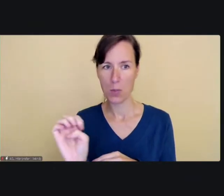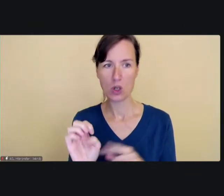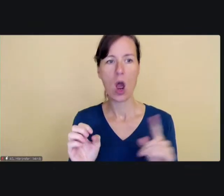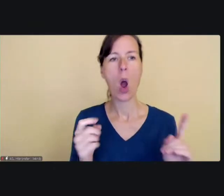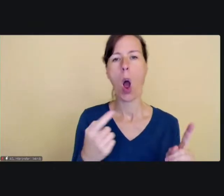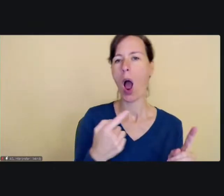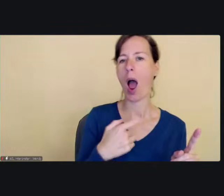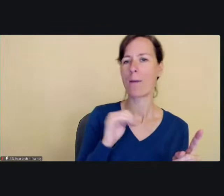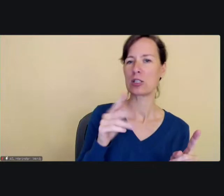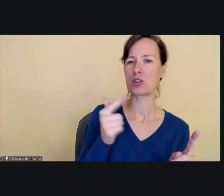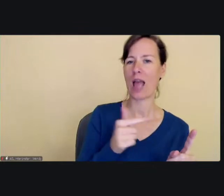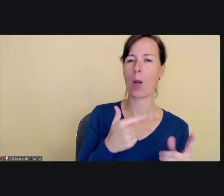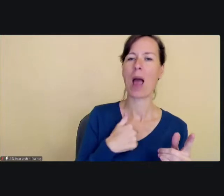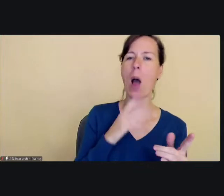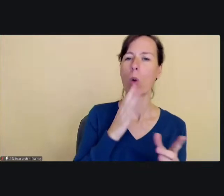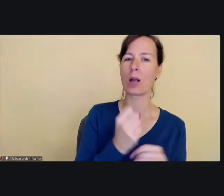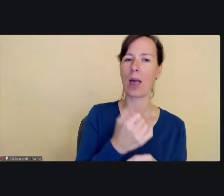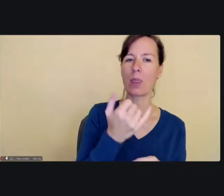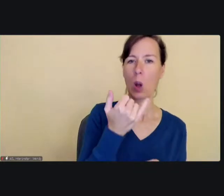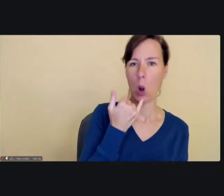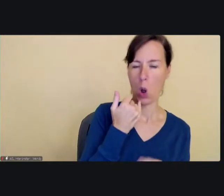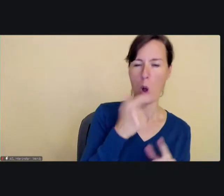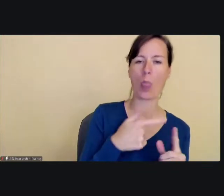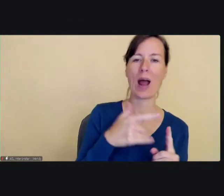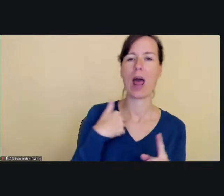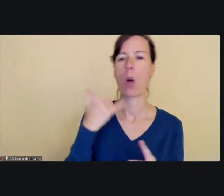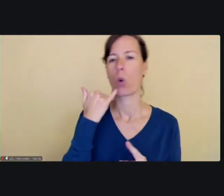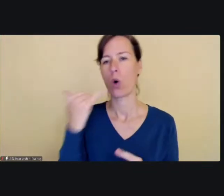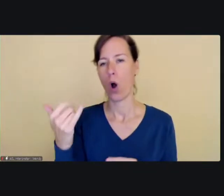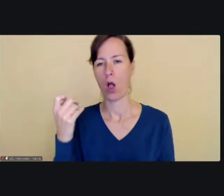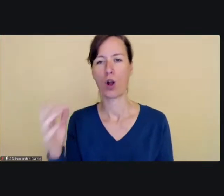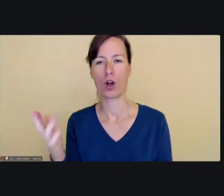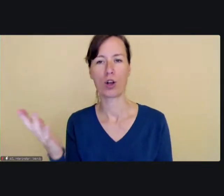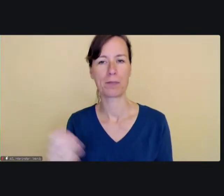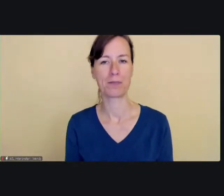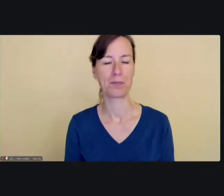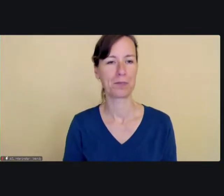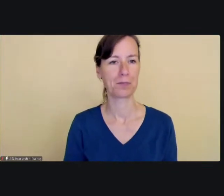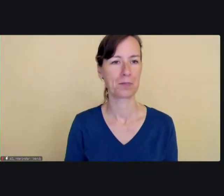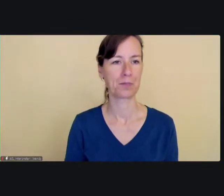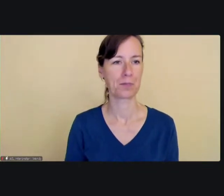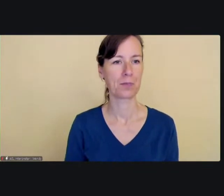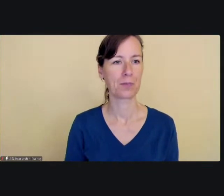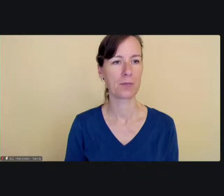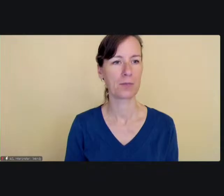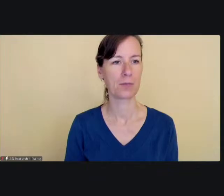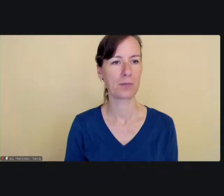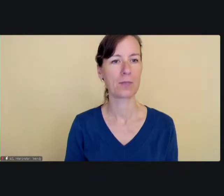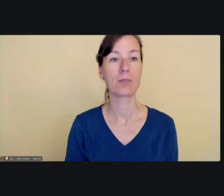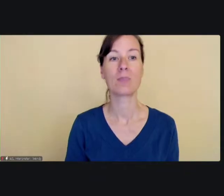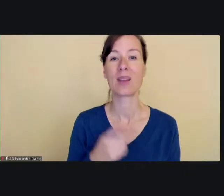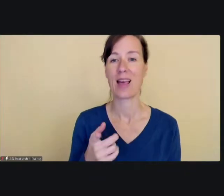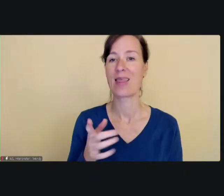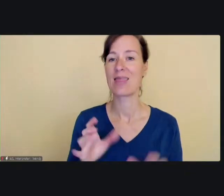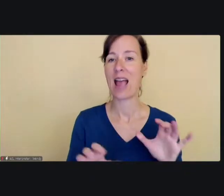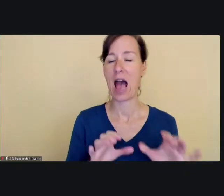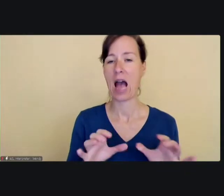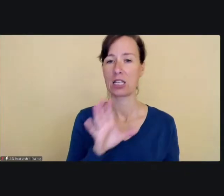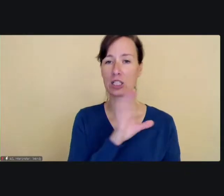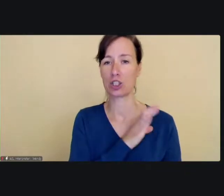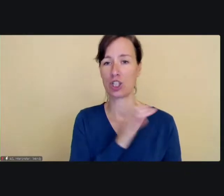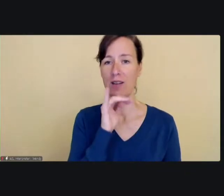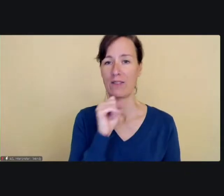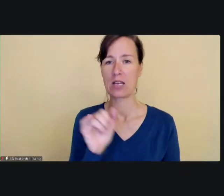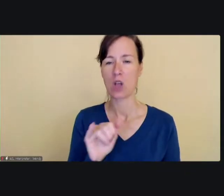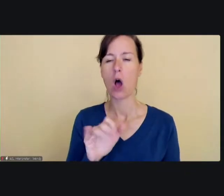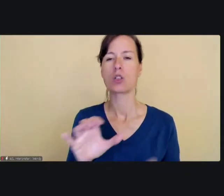right. Excellent. So, Council, just to clarify, the acting chief is also the acting town